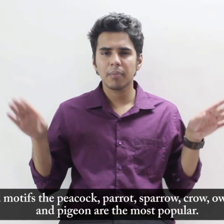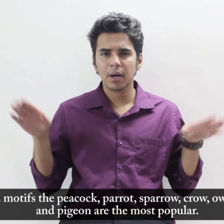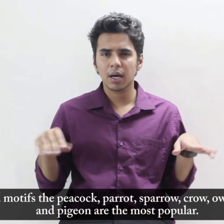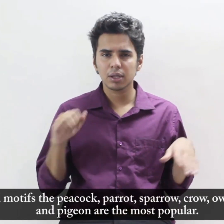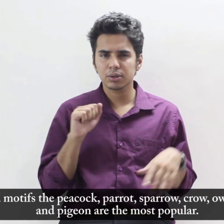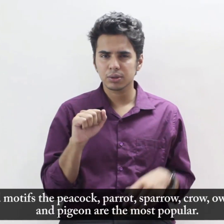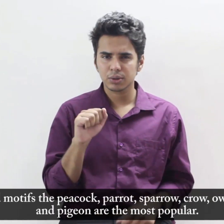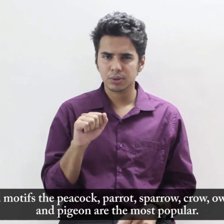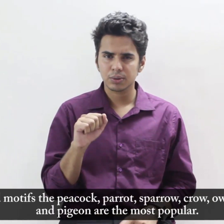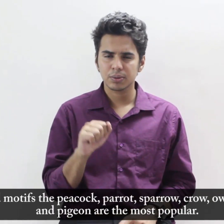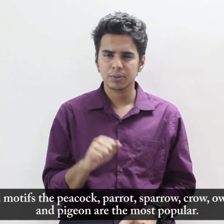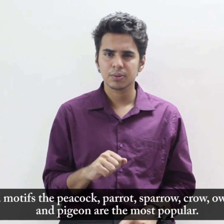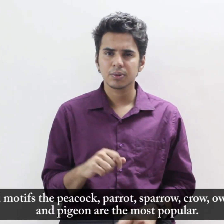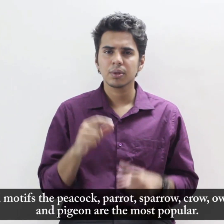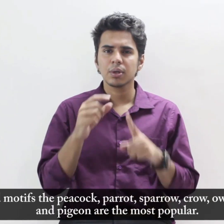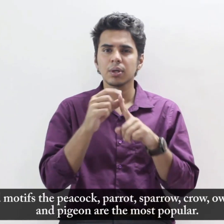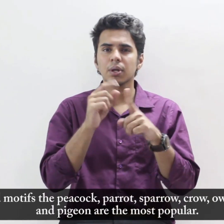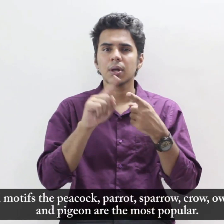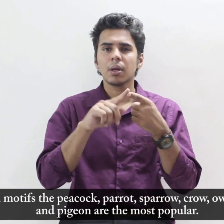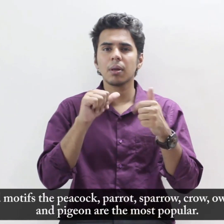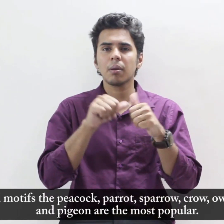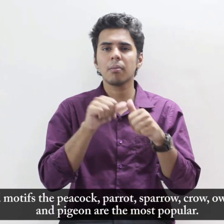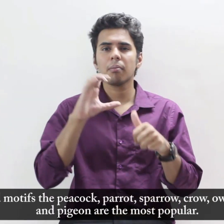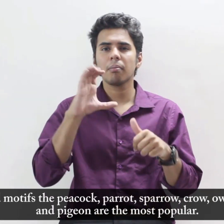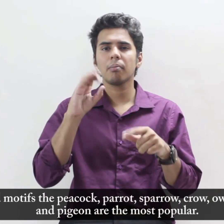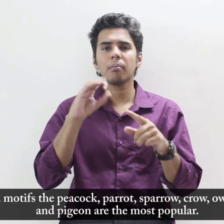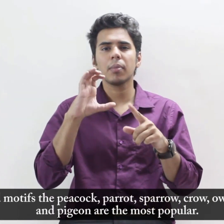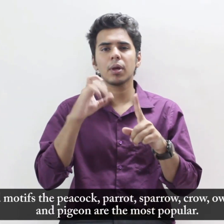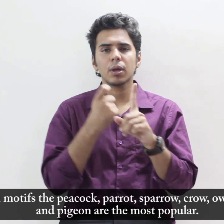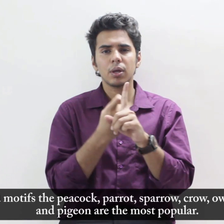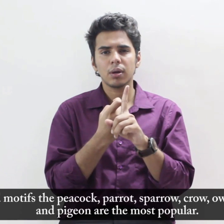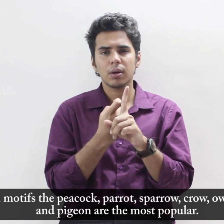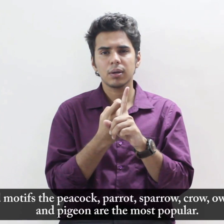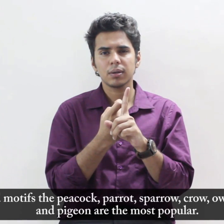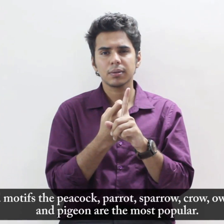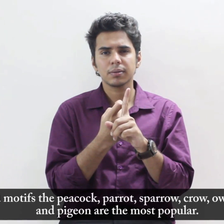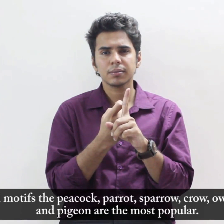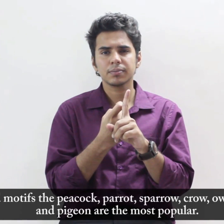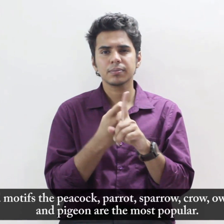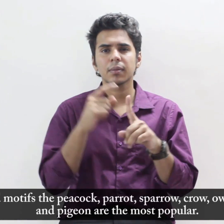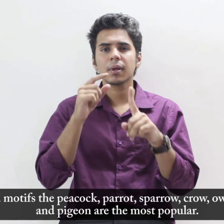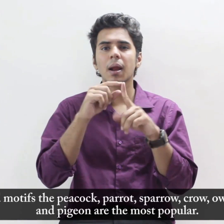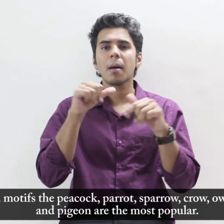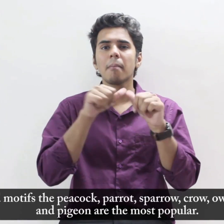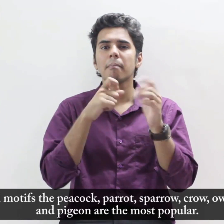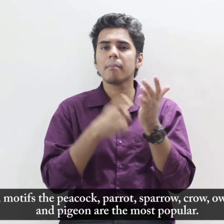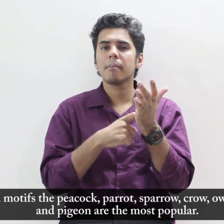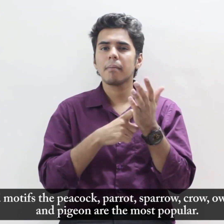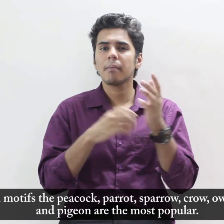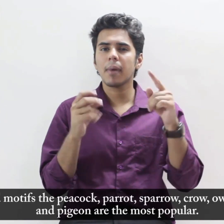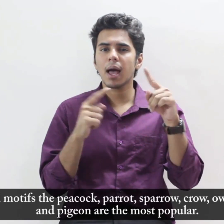Birds motifs: the peacock, parrot, sparrow, crow, owl,